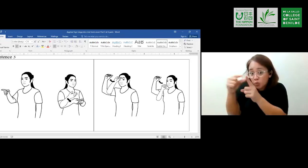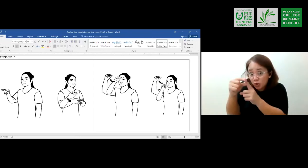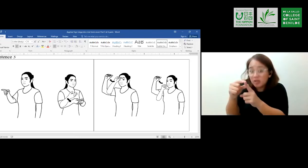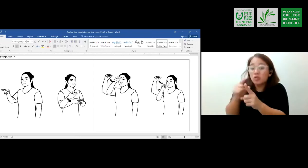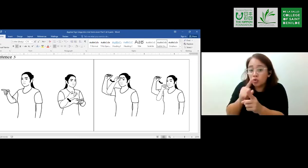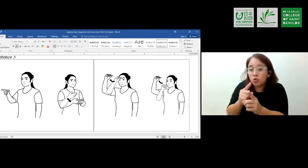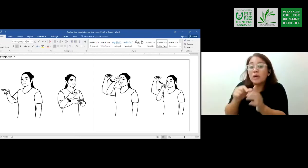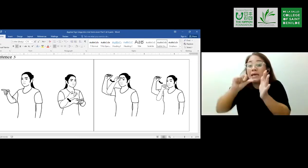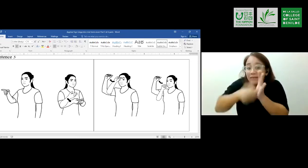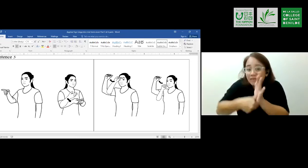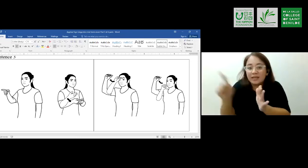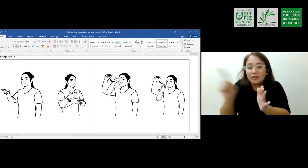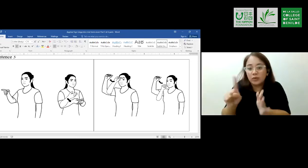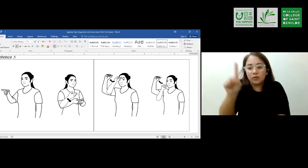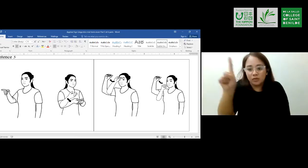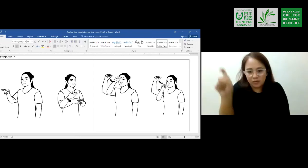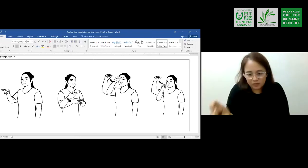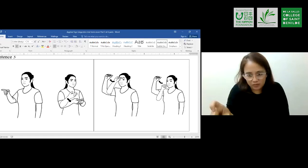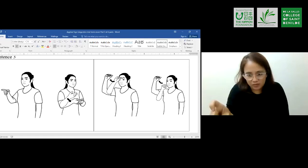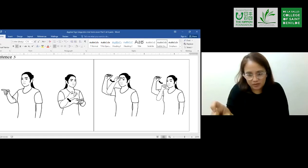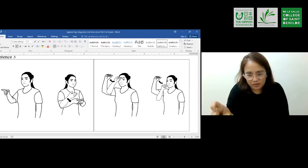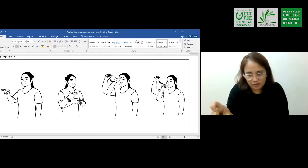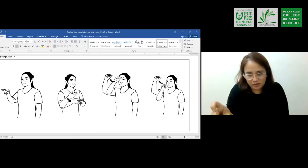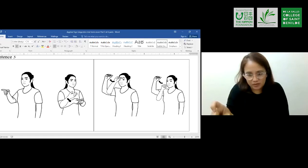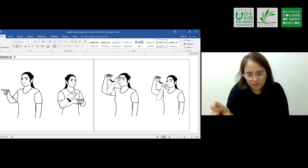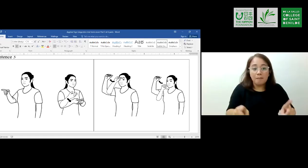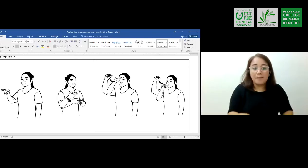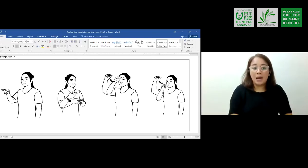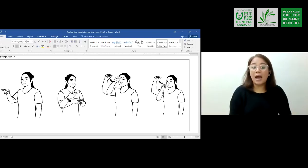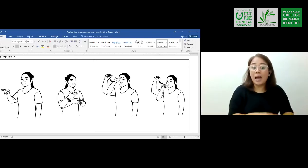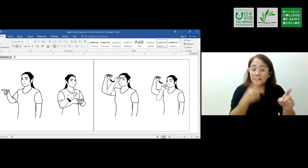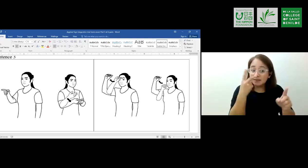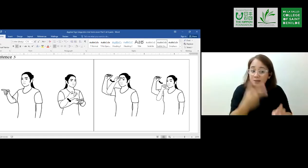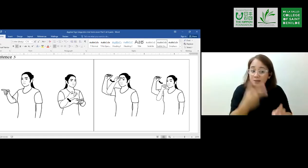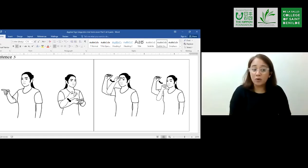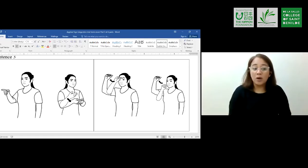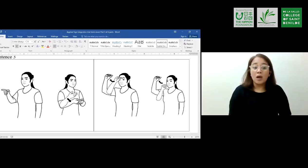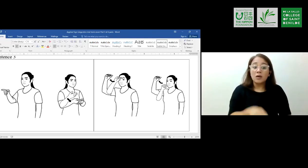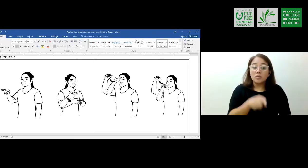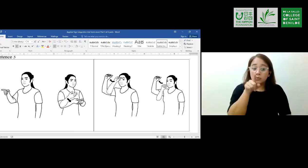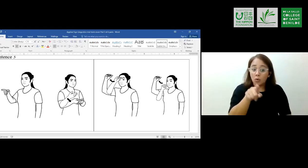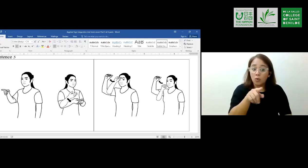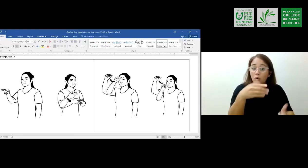is your close friend a man or a woman? There is no question word.